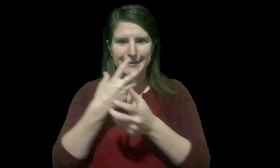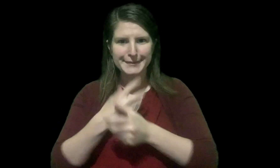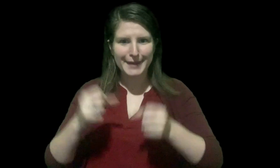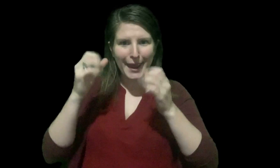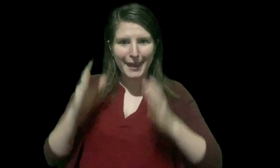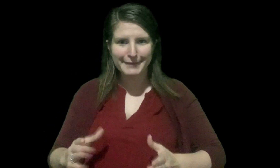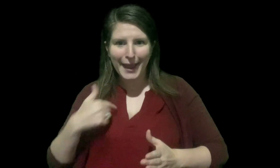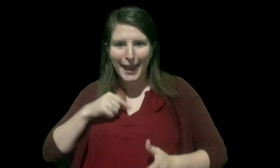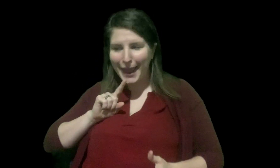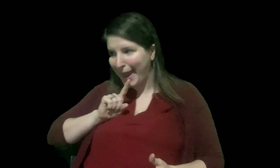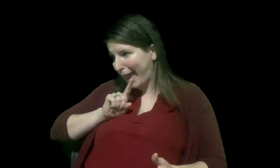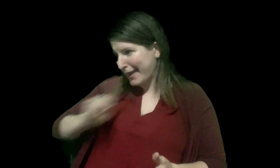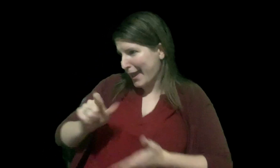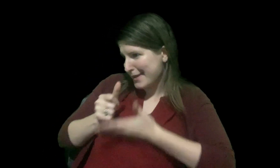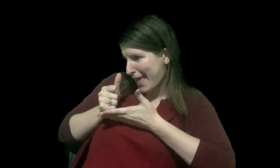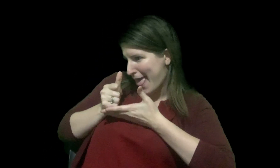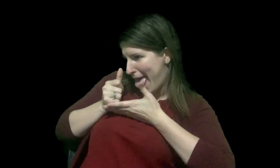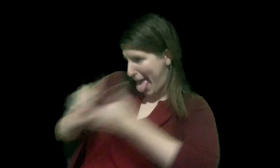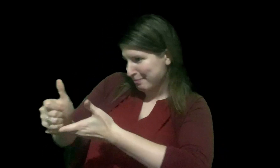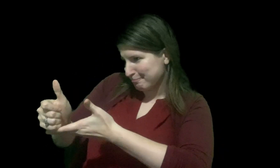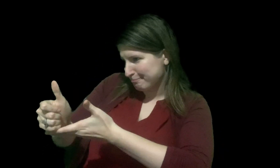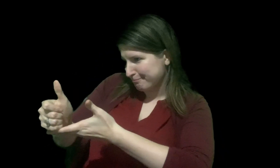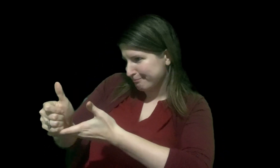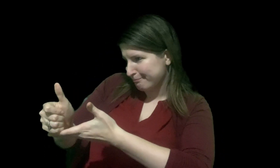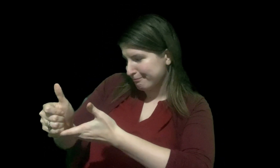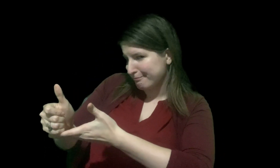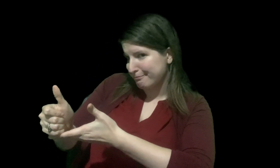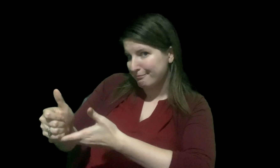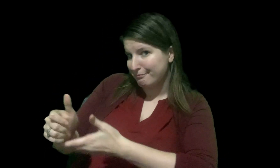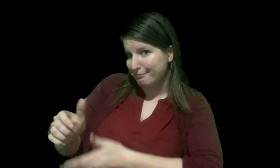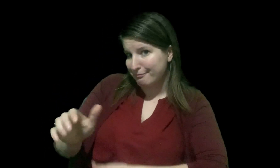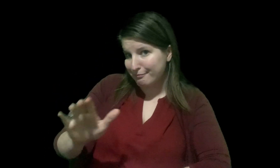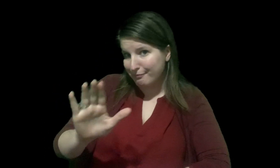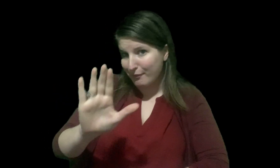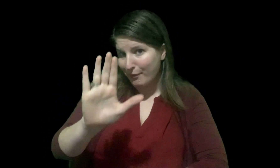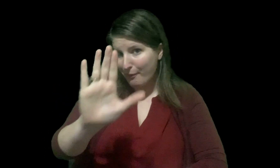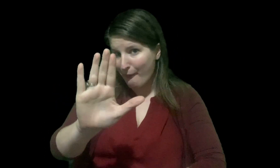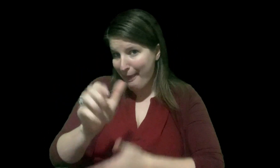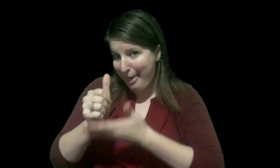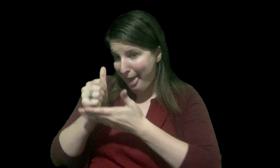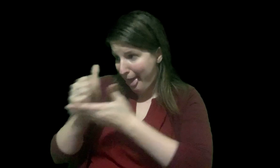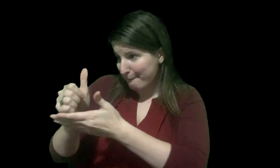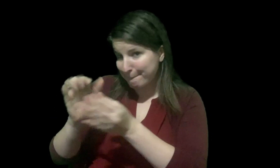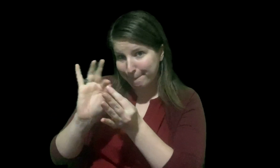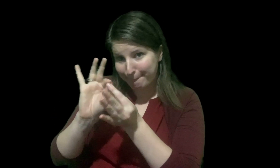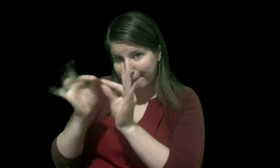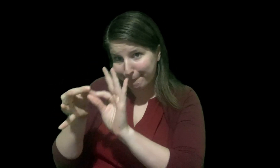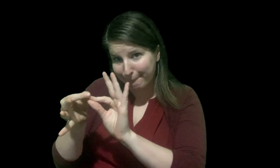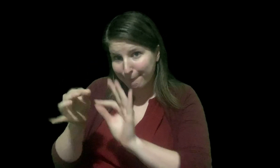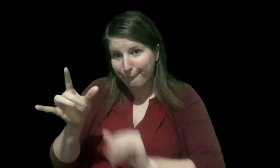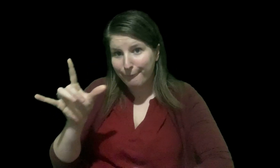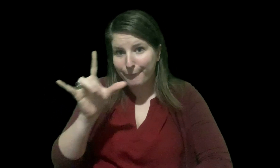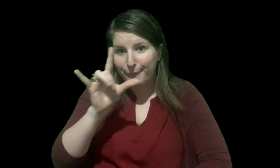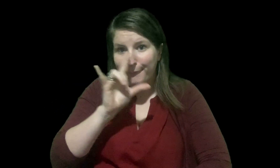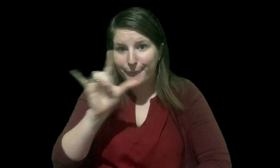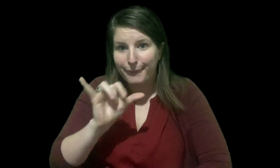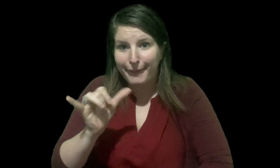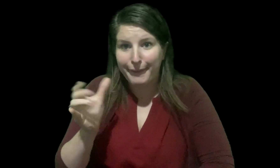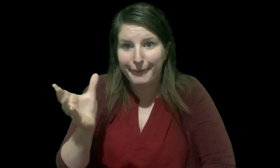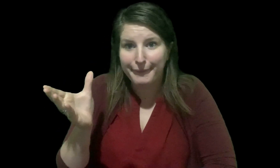struggling, don't think of yourself as the savior ready to rush in and help them. Because your help